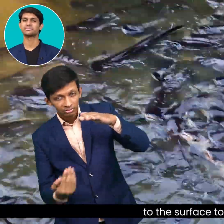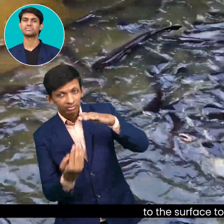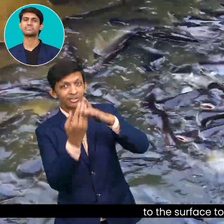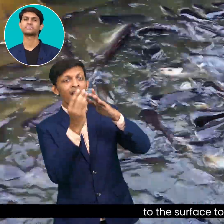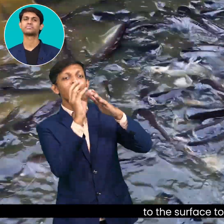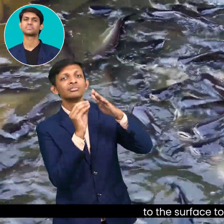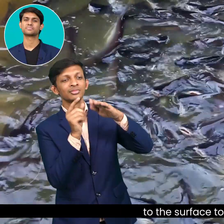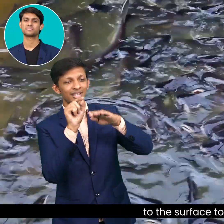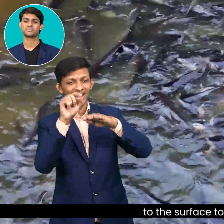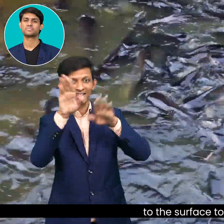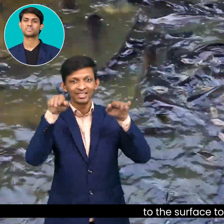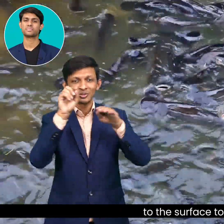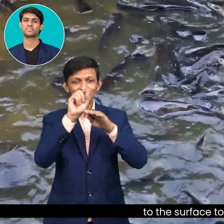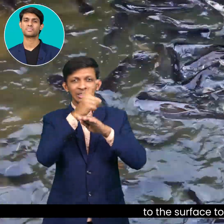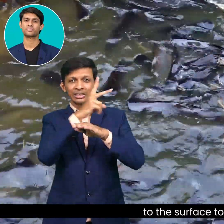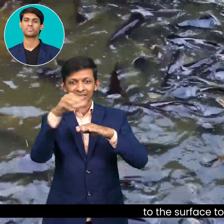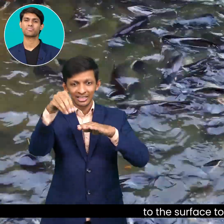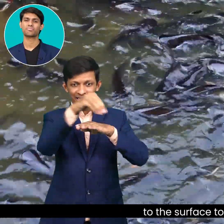feed.